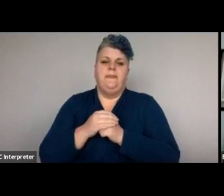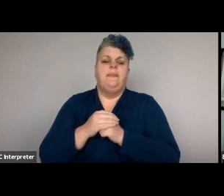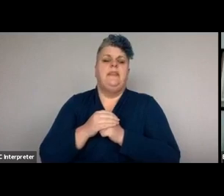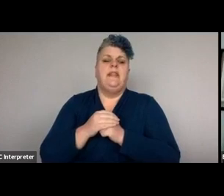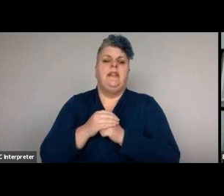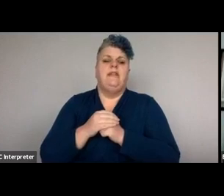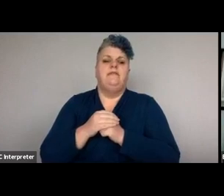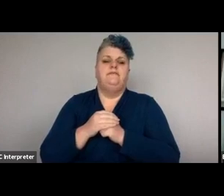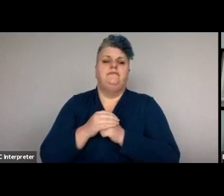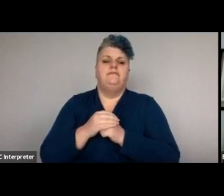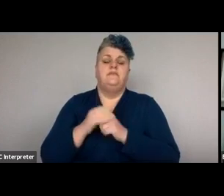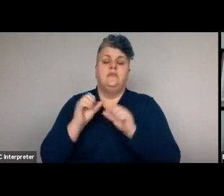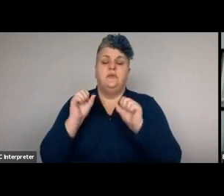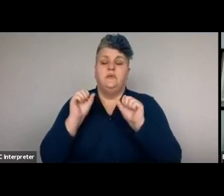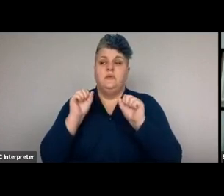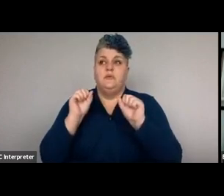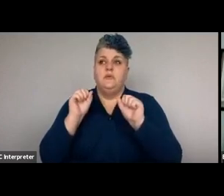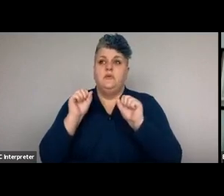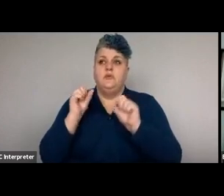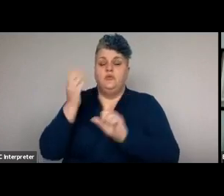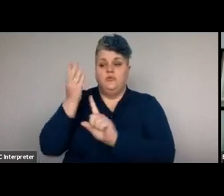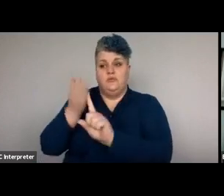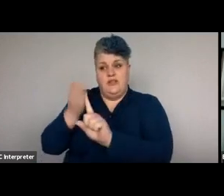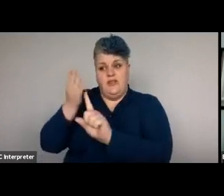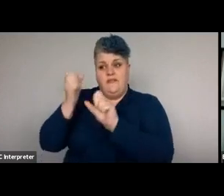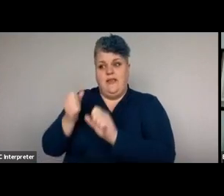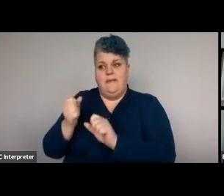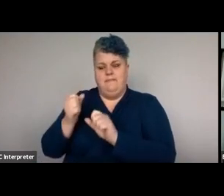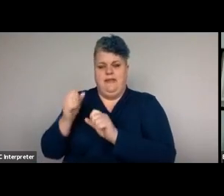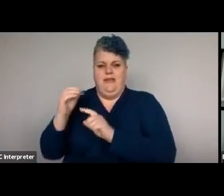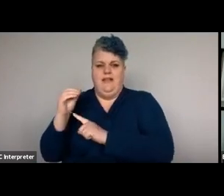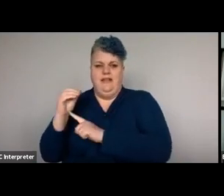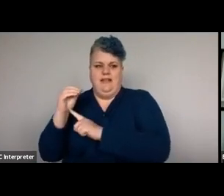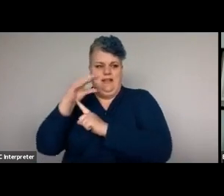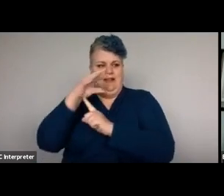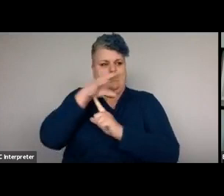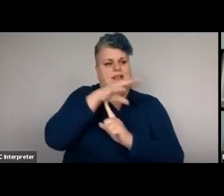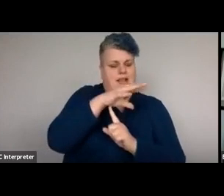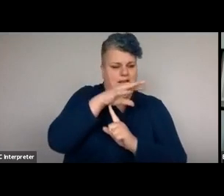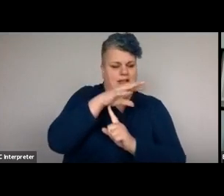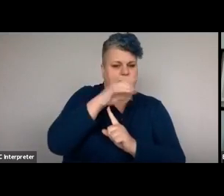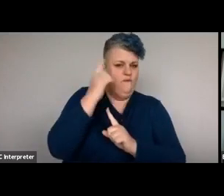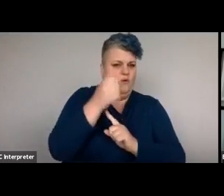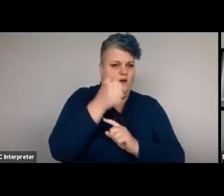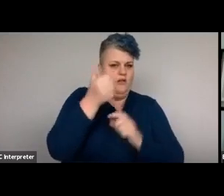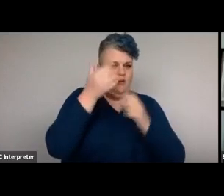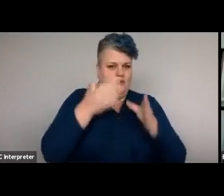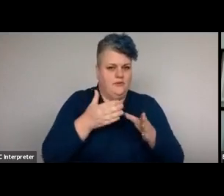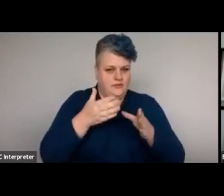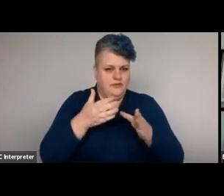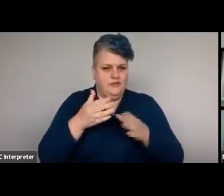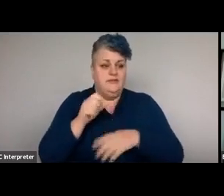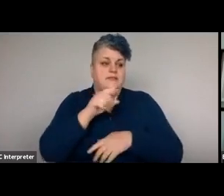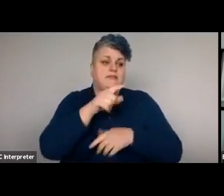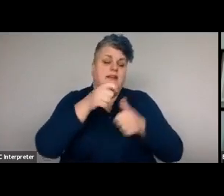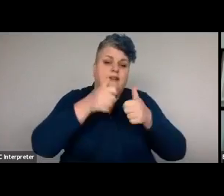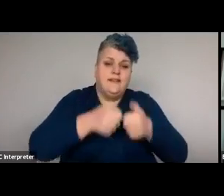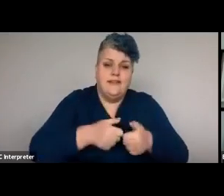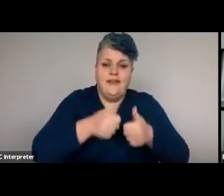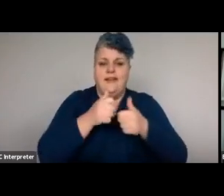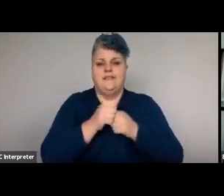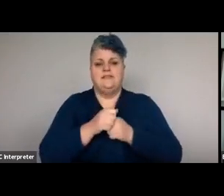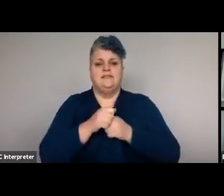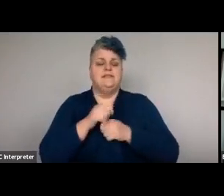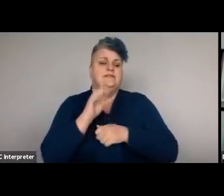you can be kind of a light in someone else's life just by making a phone call, sending a text, letting someone